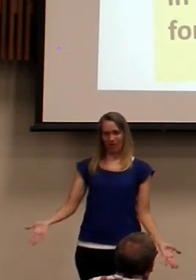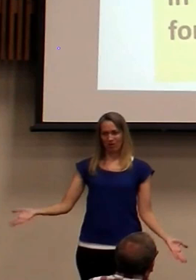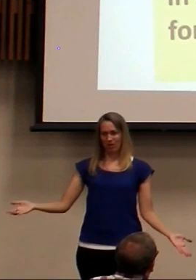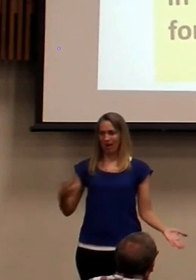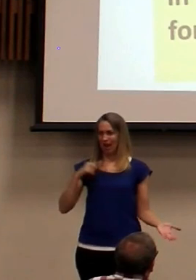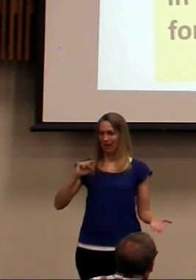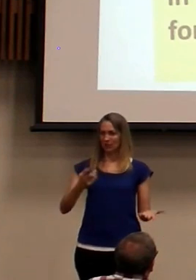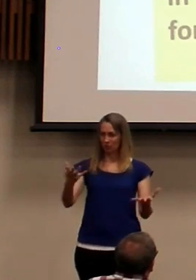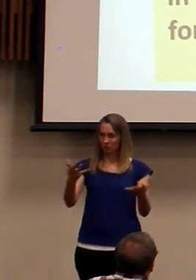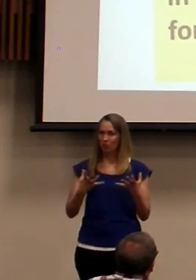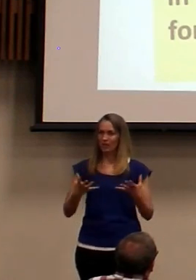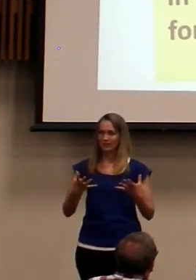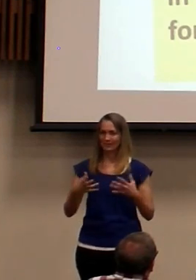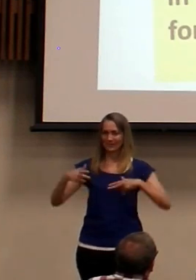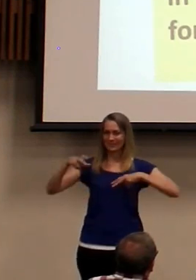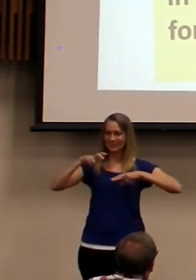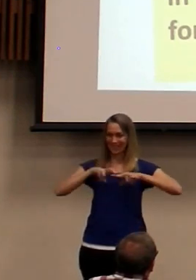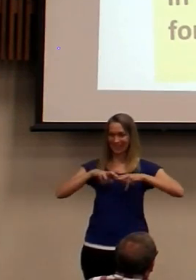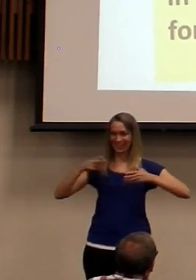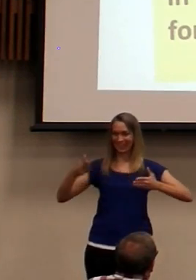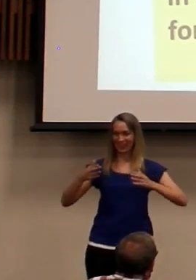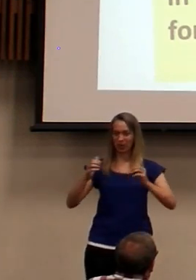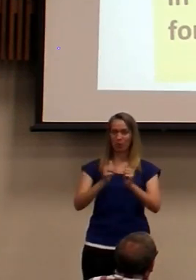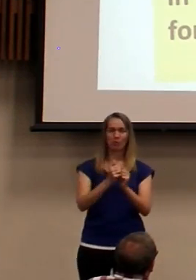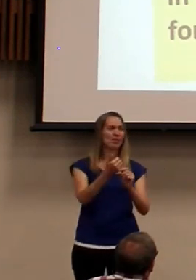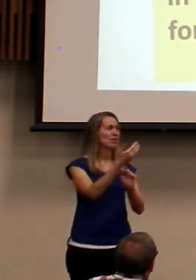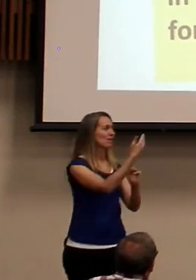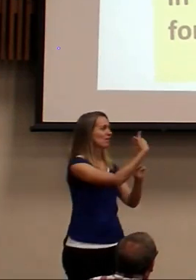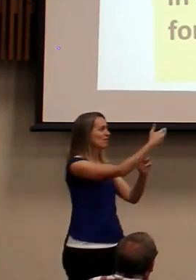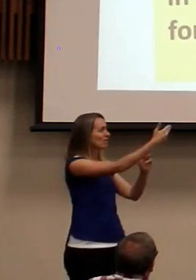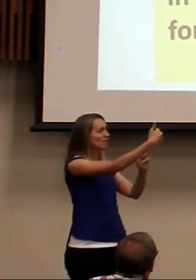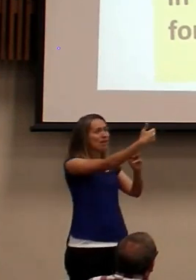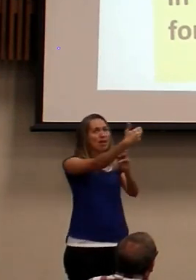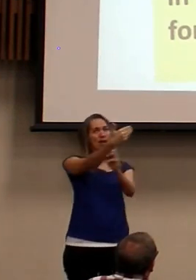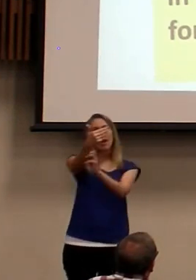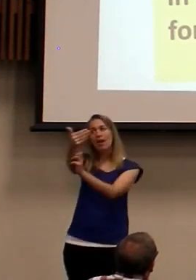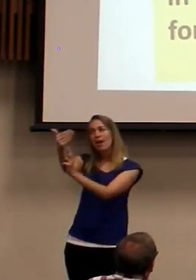I just want to sit among the flags. I just want to be home.